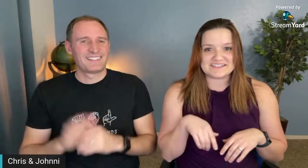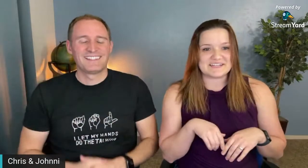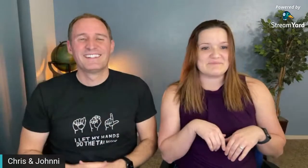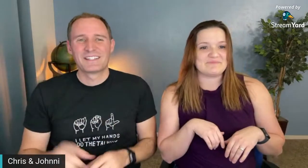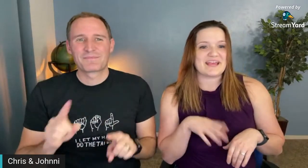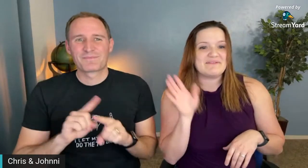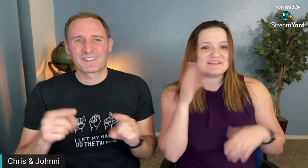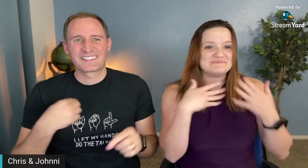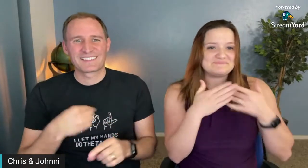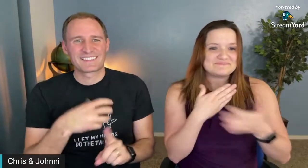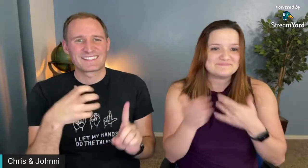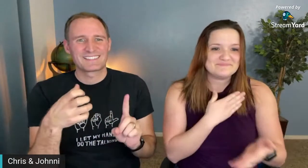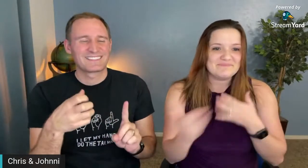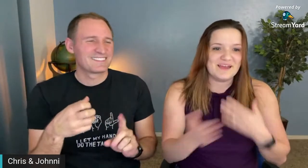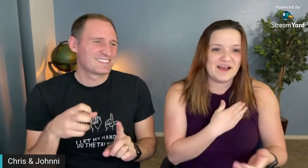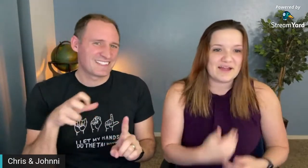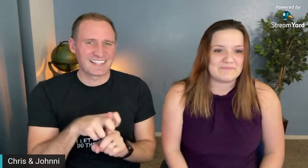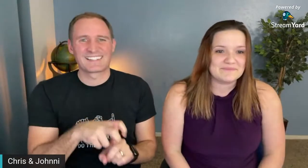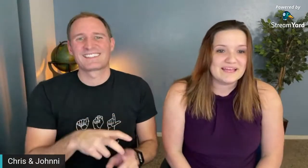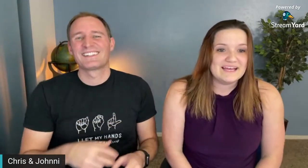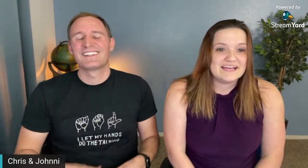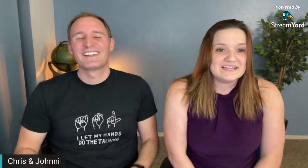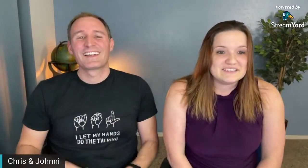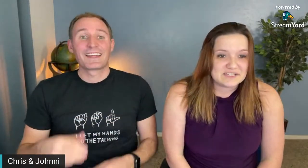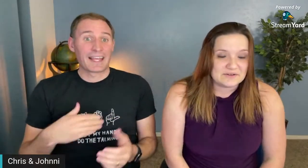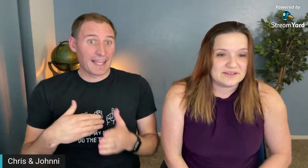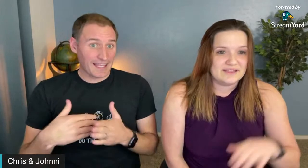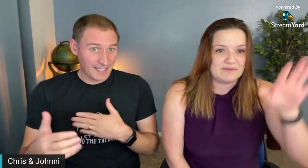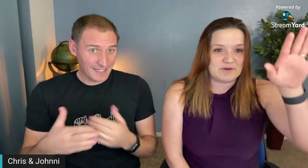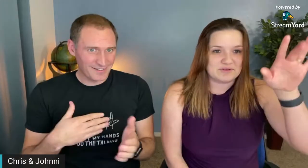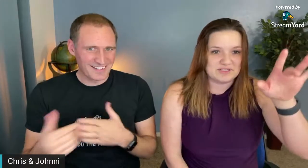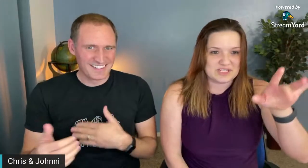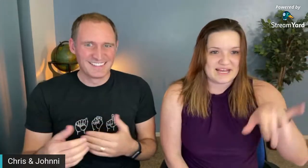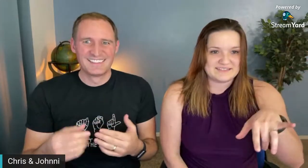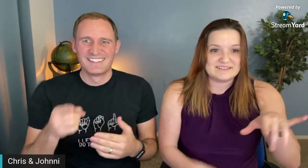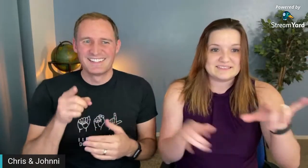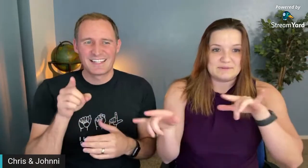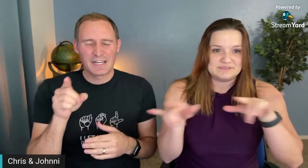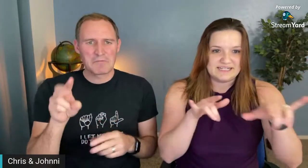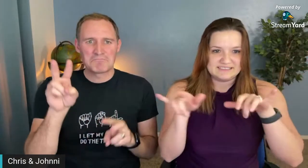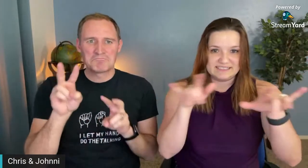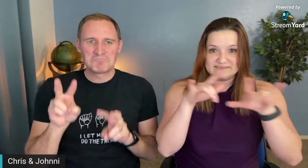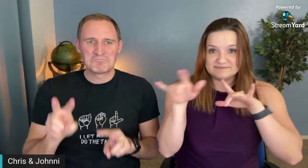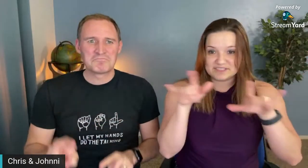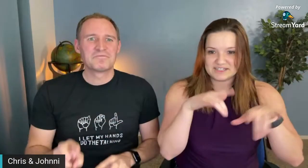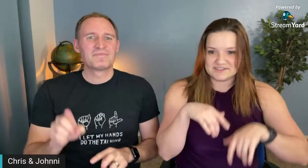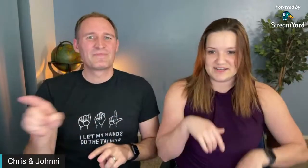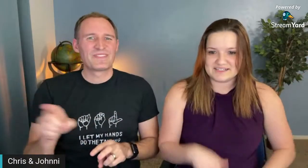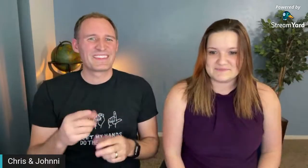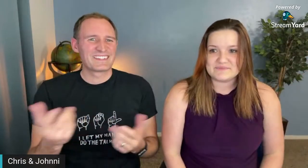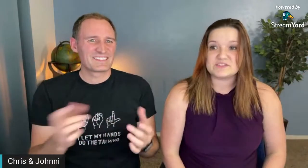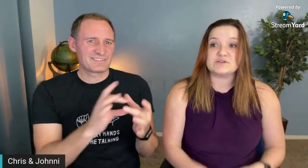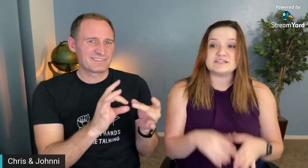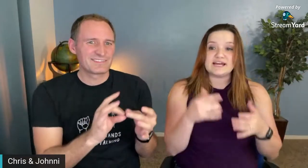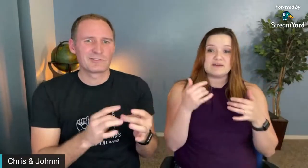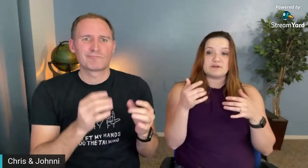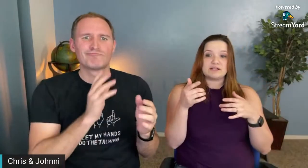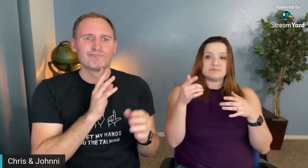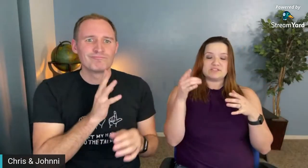time. Anyways, okay. So I'm going through the chats simultaneously, talking to you guys. So tonight we're going to be